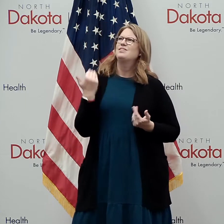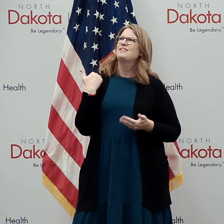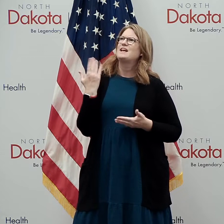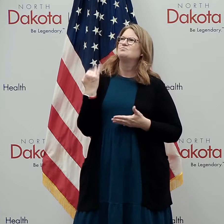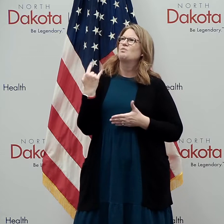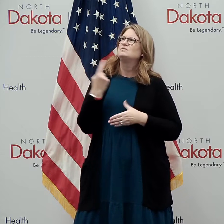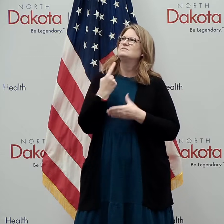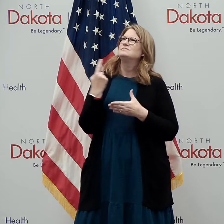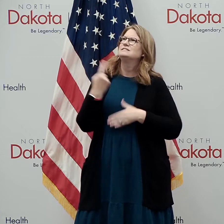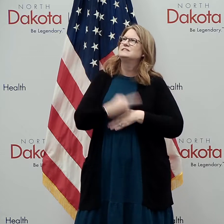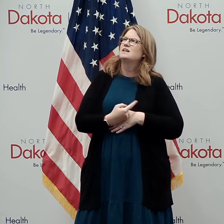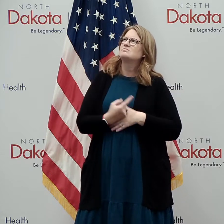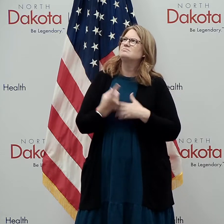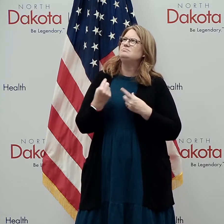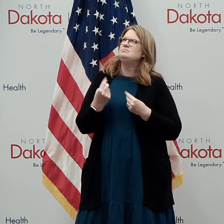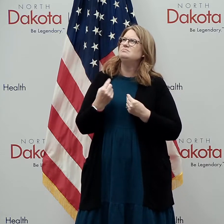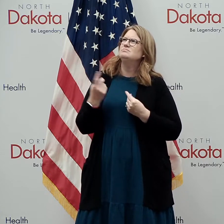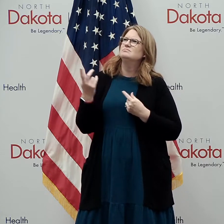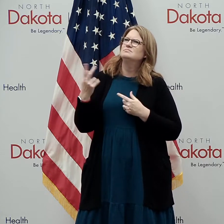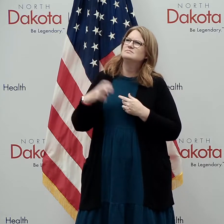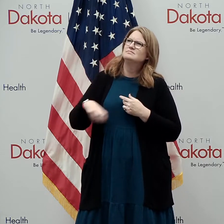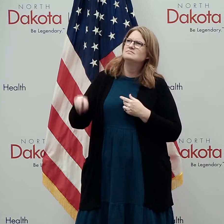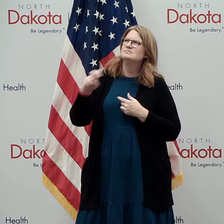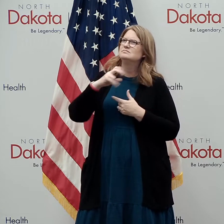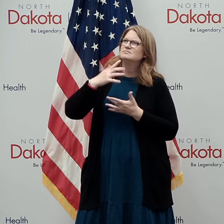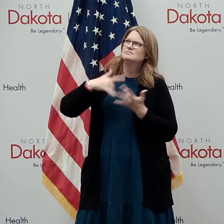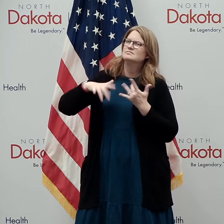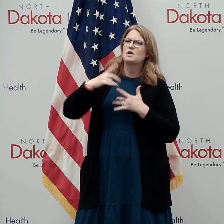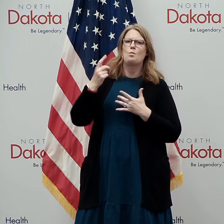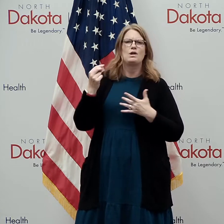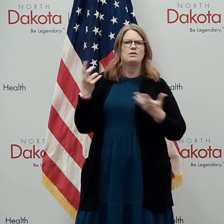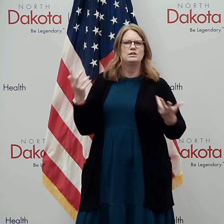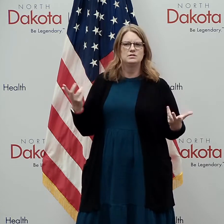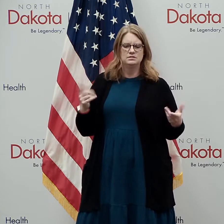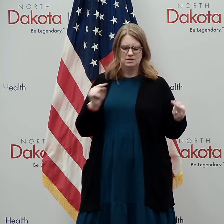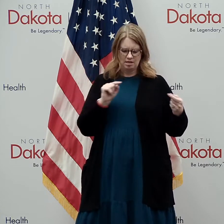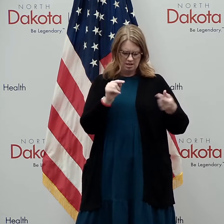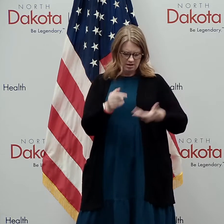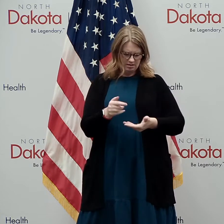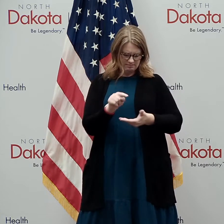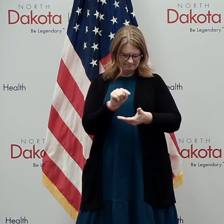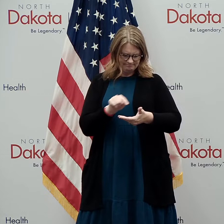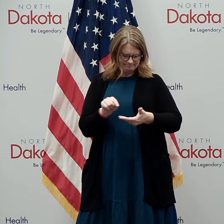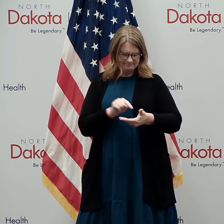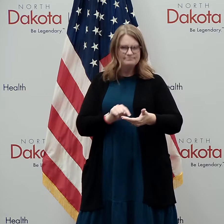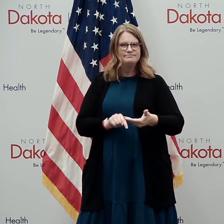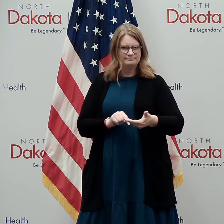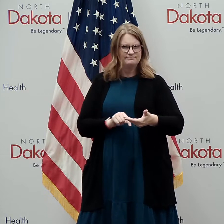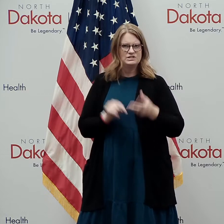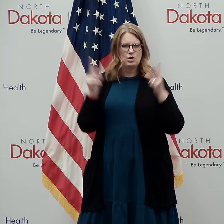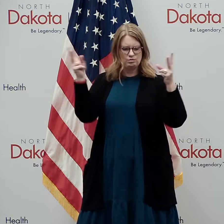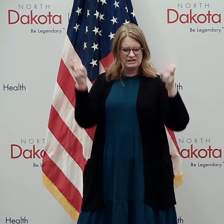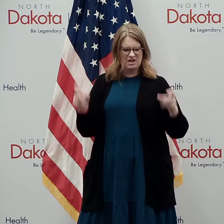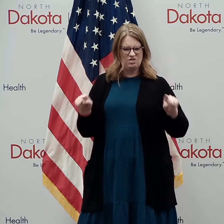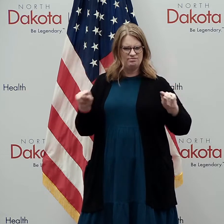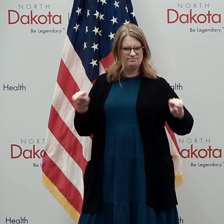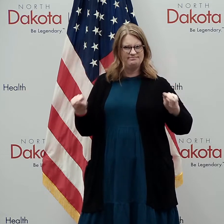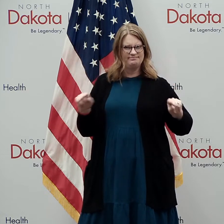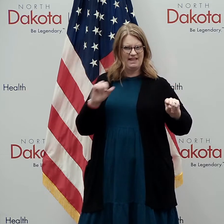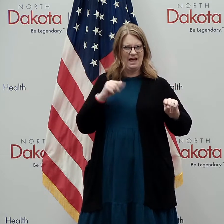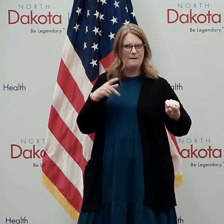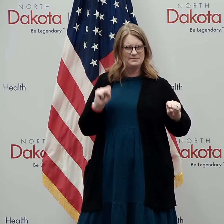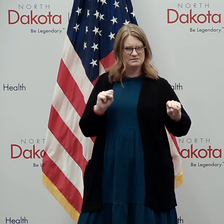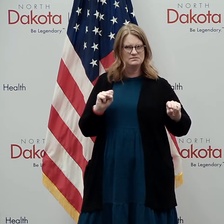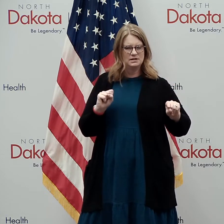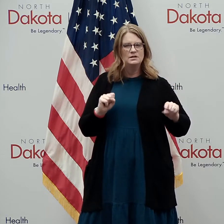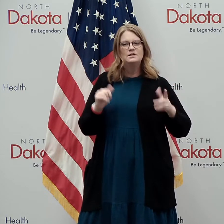and who you might have come in contact with. So again, download CARE-19 Diary and CARE-19 Alert and turn them on if you haven't.